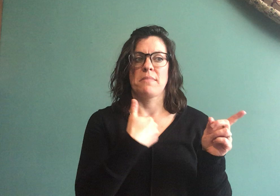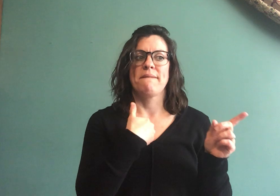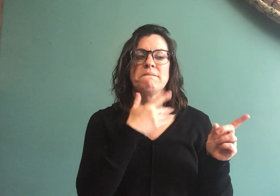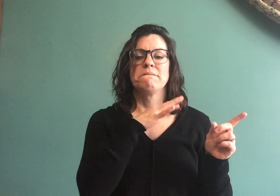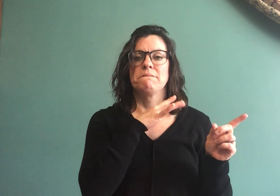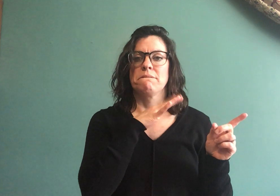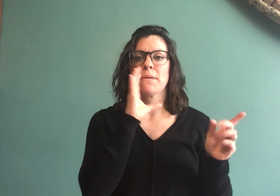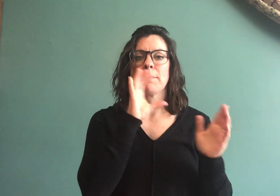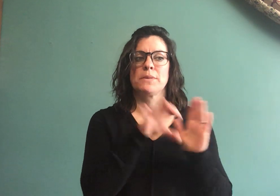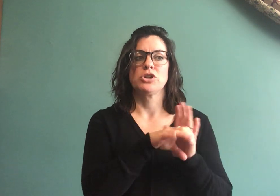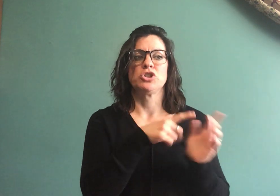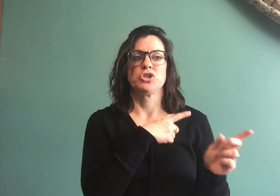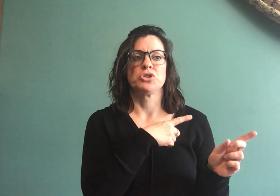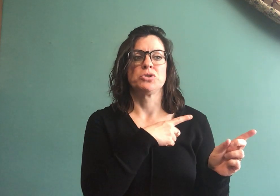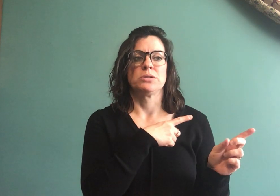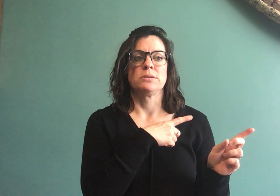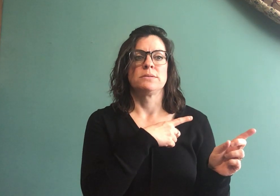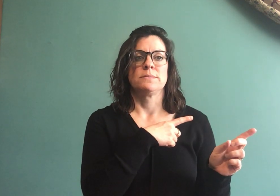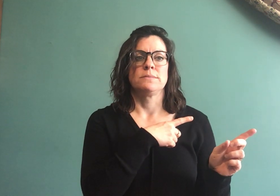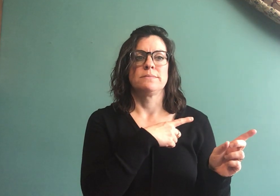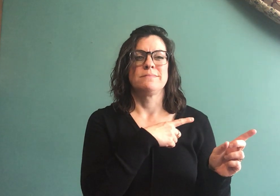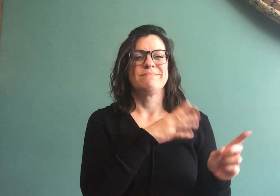Okay, and I didn't really get what I wanted, but you know what?